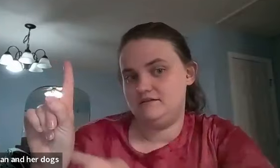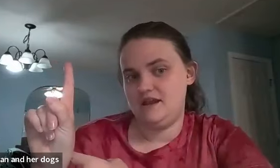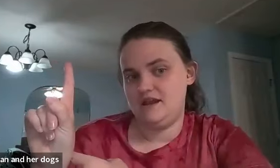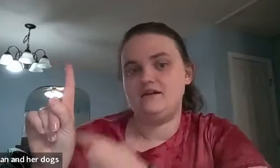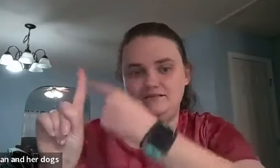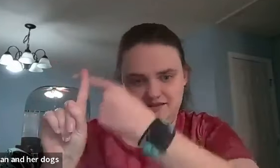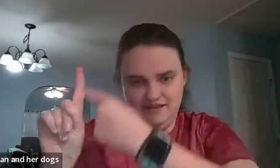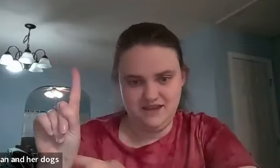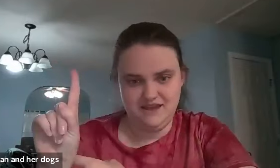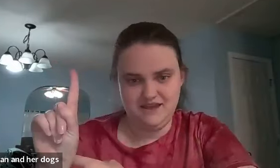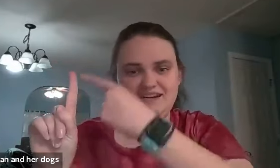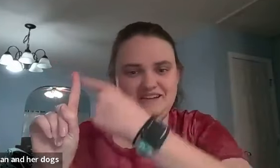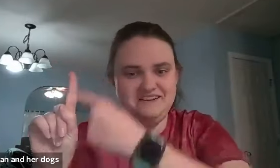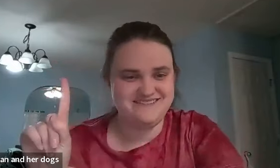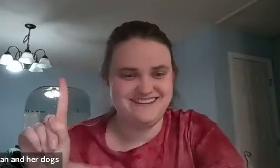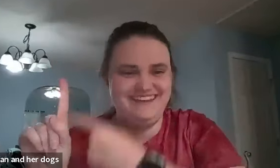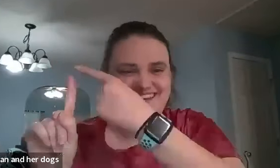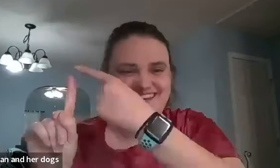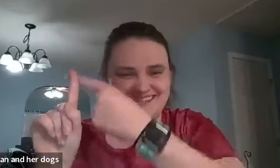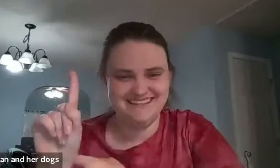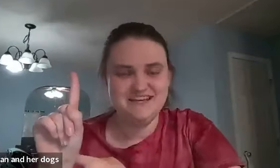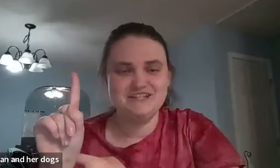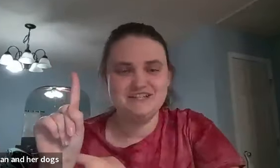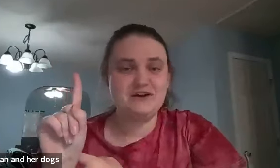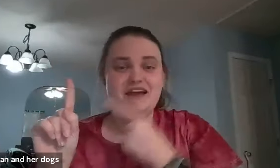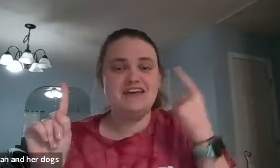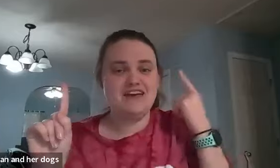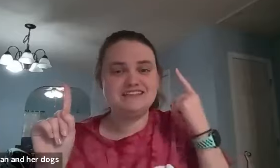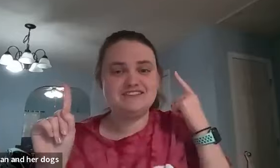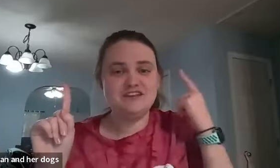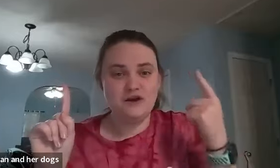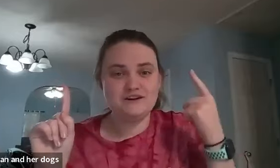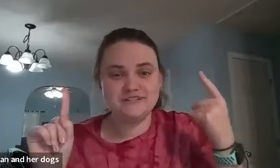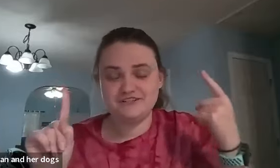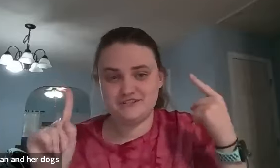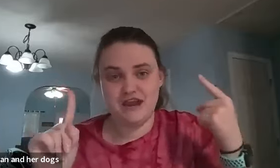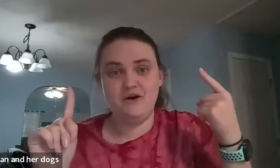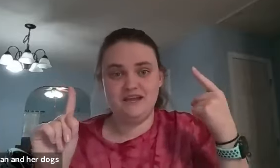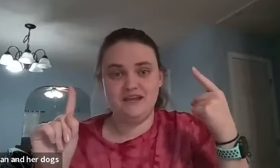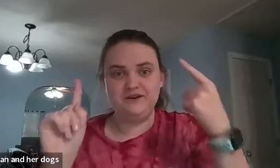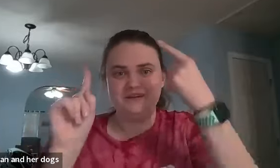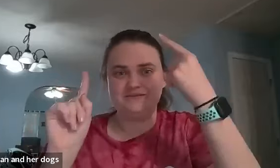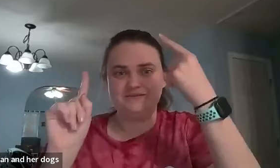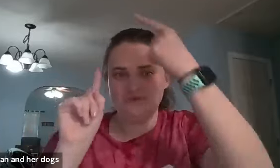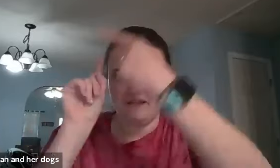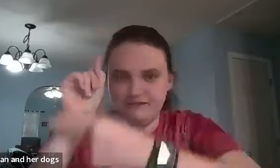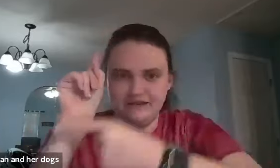Yeah. Yeah. Okay, good. Yes. Sorry. That's the hardest one to describe on camera, because some people are